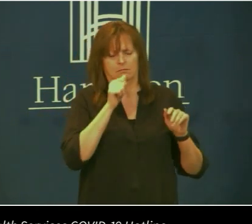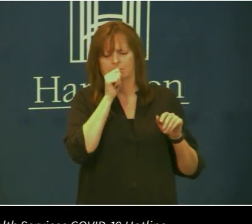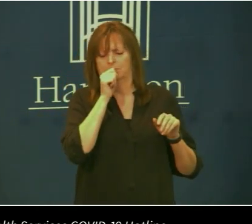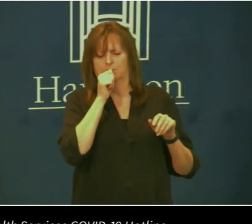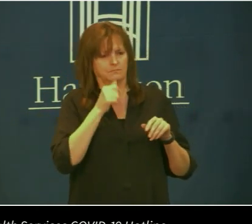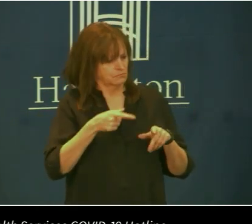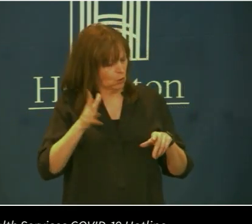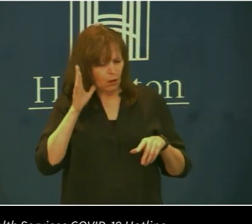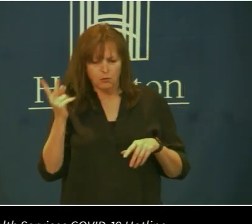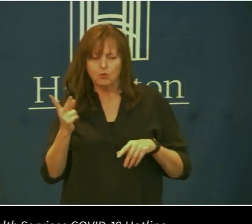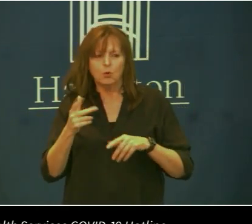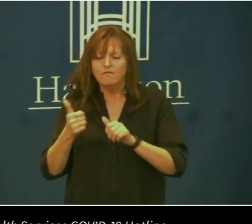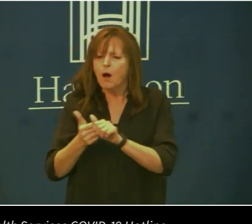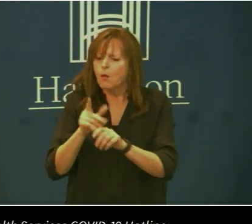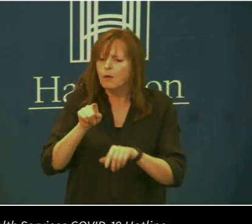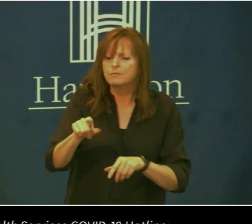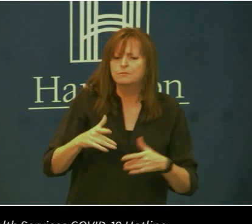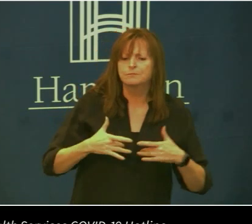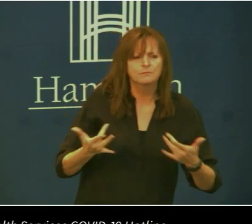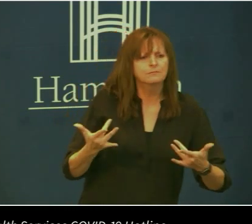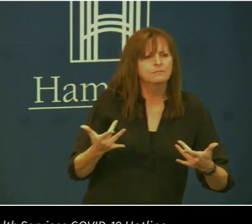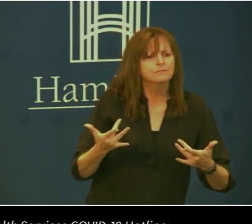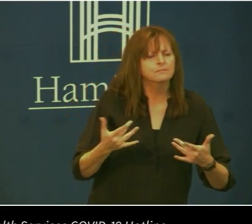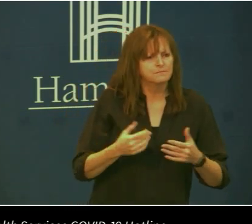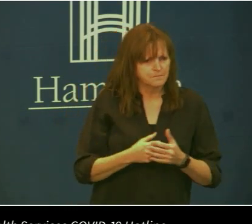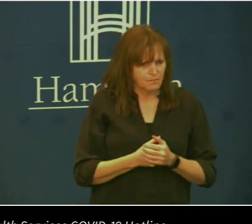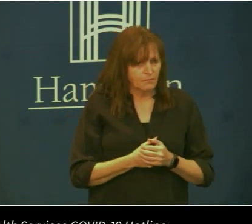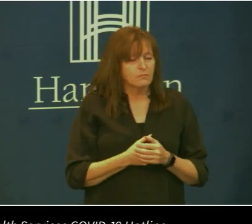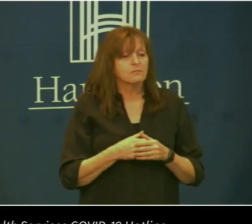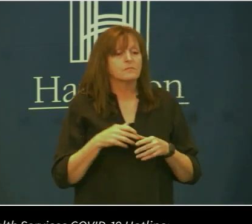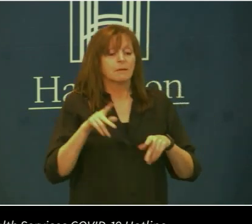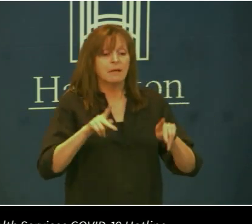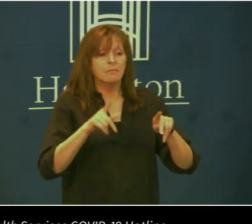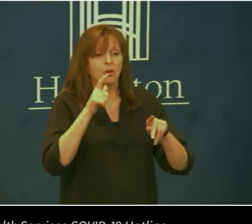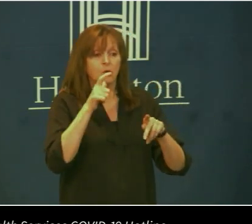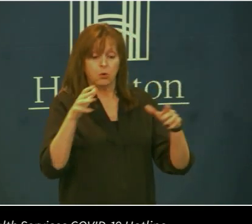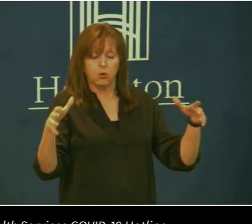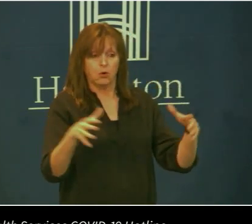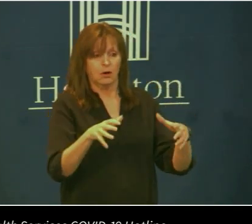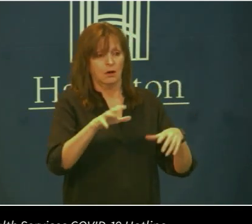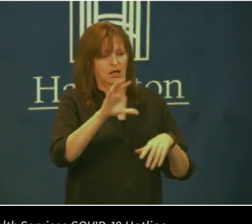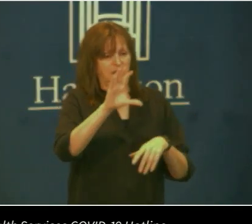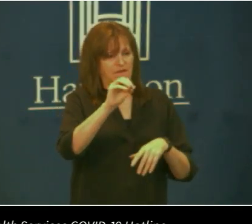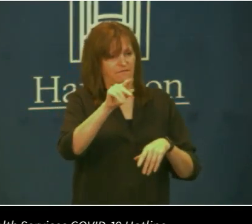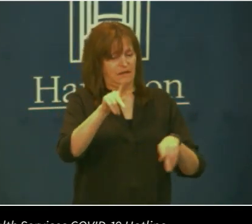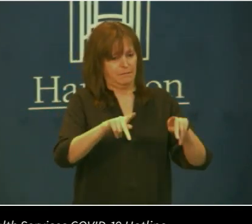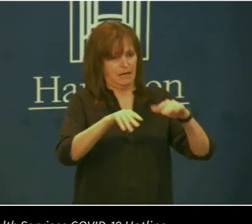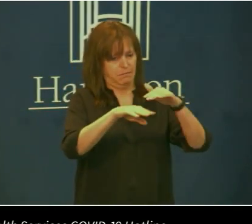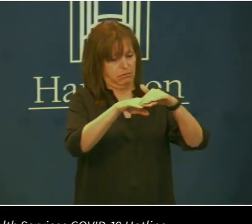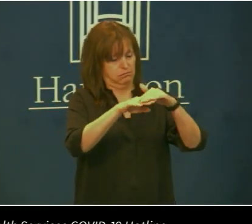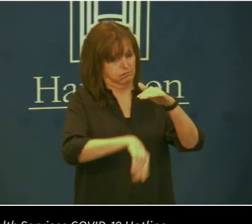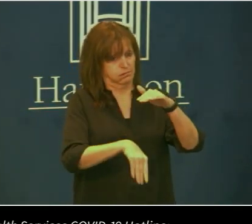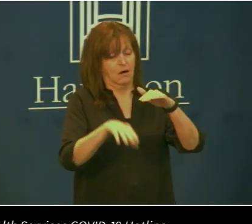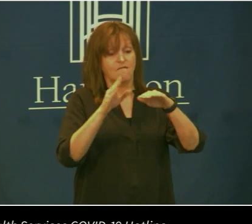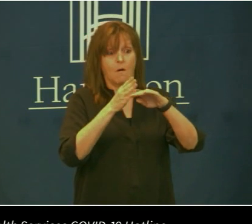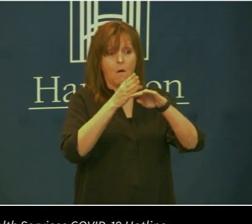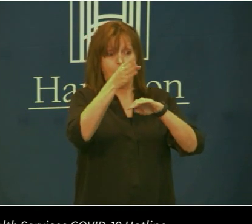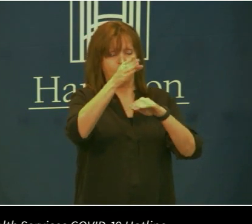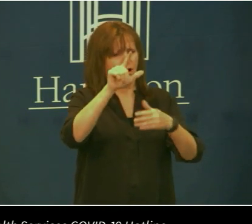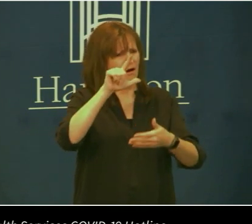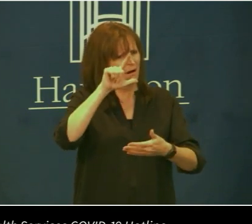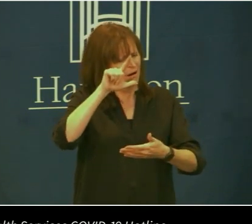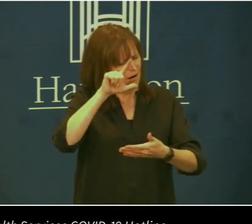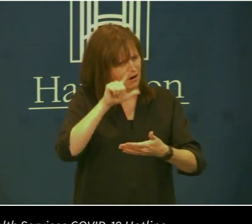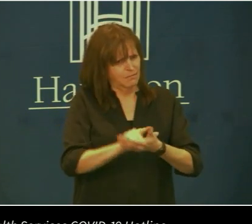more than 50 individuals is still the standard. Less is better. Staying separated and apart in all instances